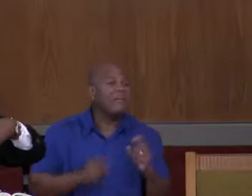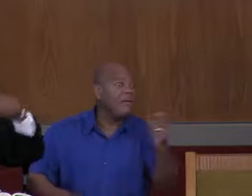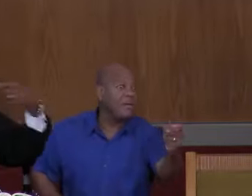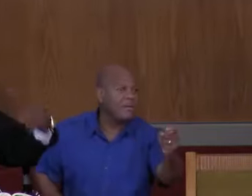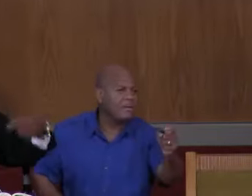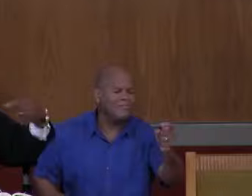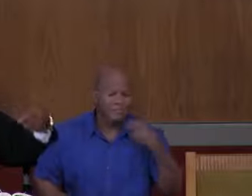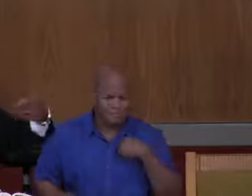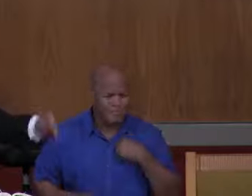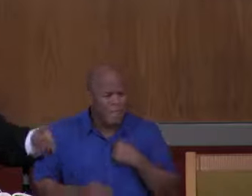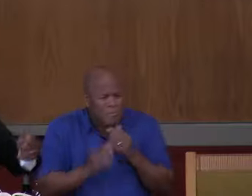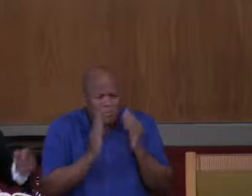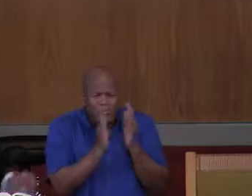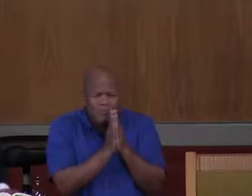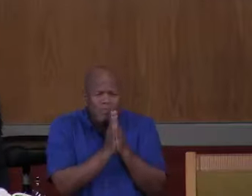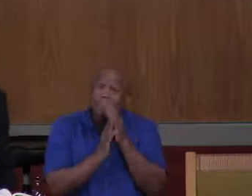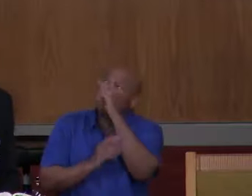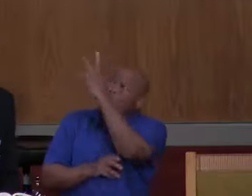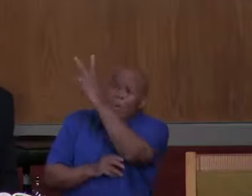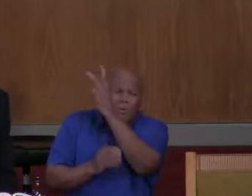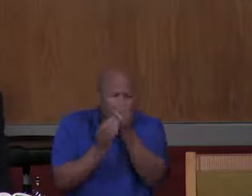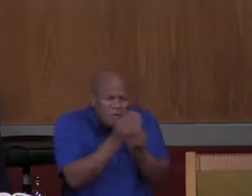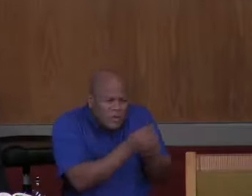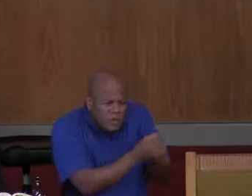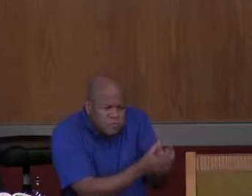an unpunkable faith.